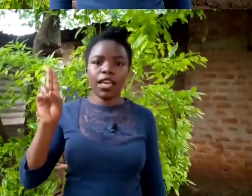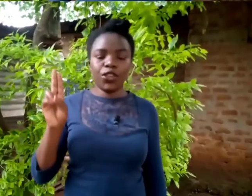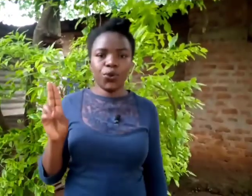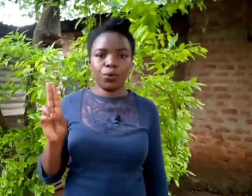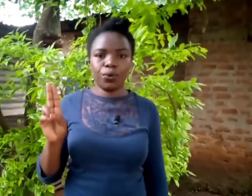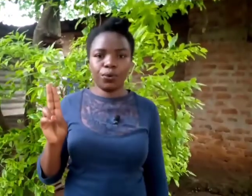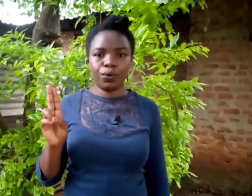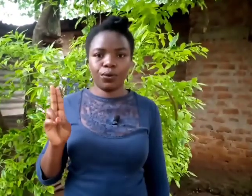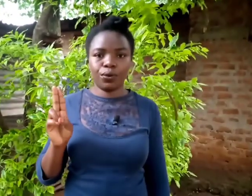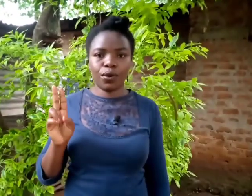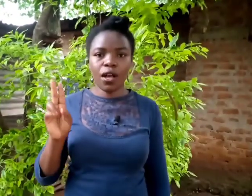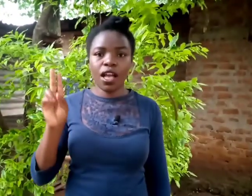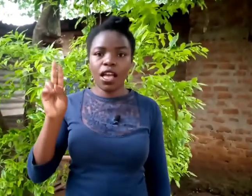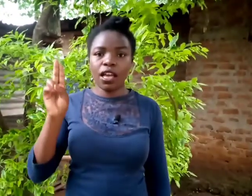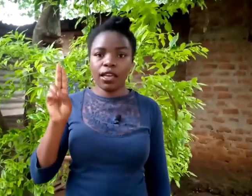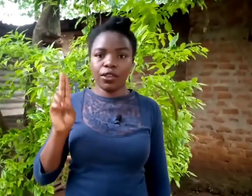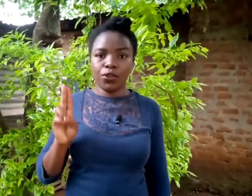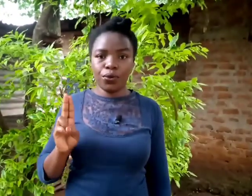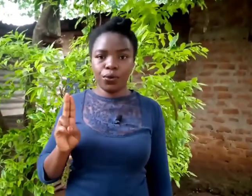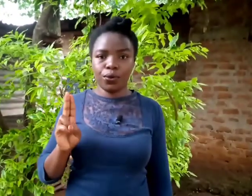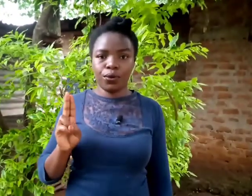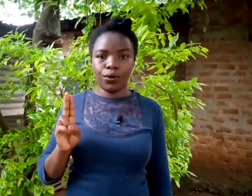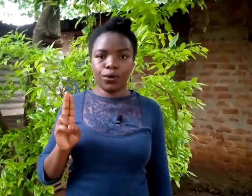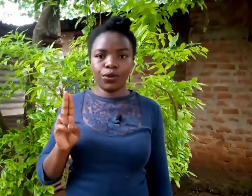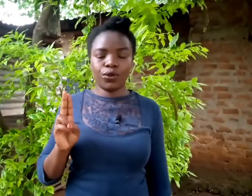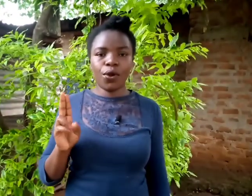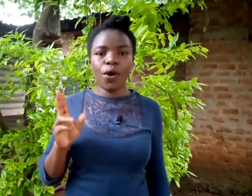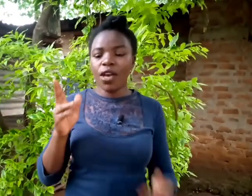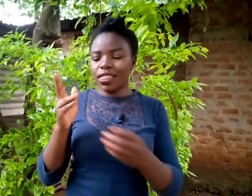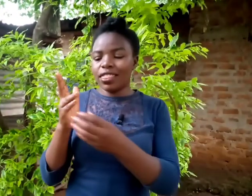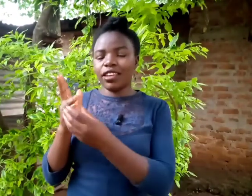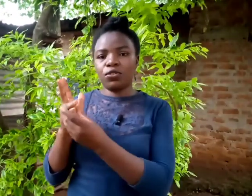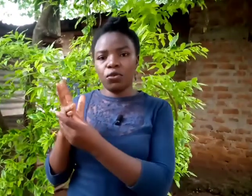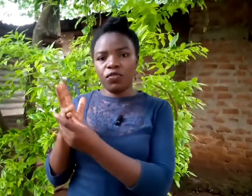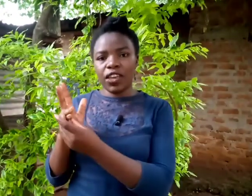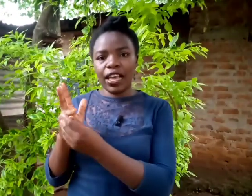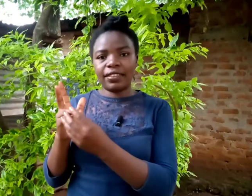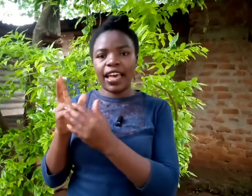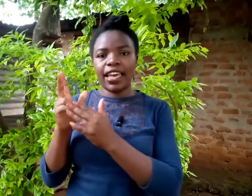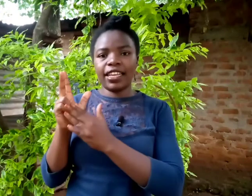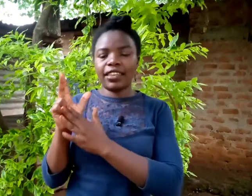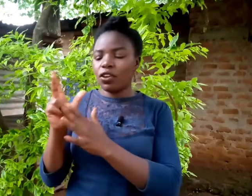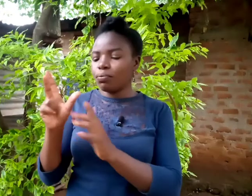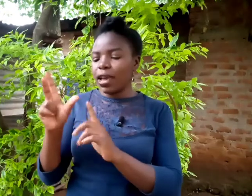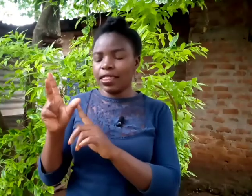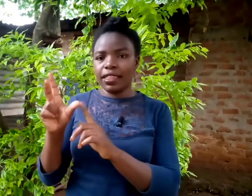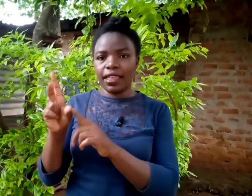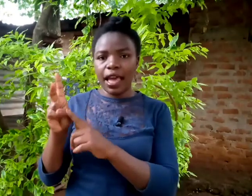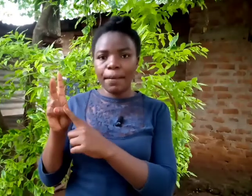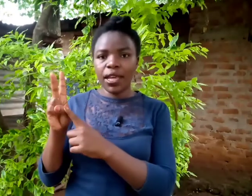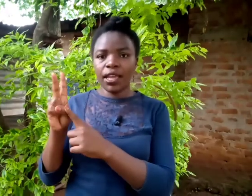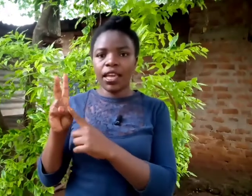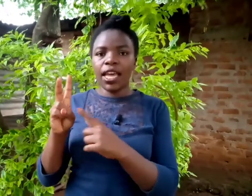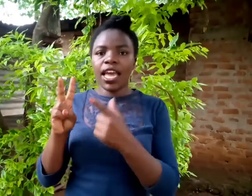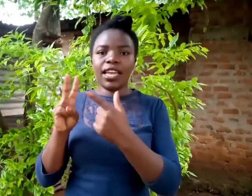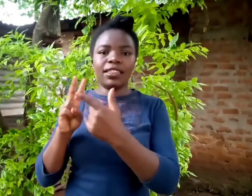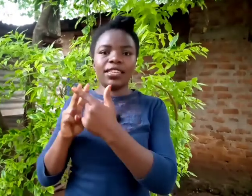U, U. So the two fingers are held down by the thumb, and these